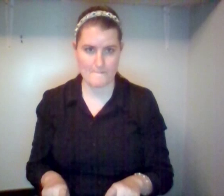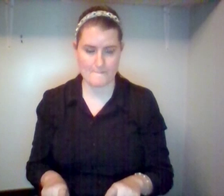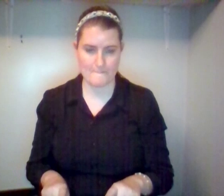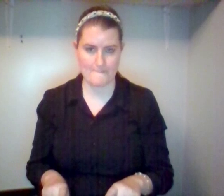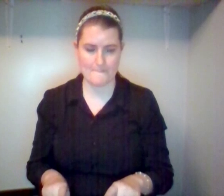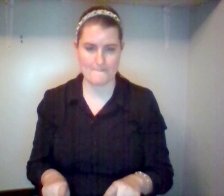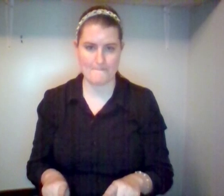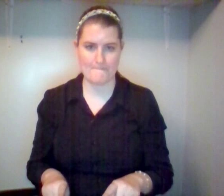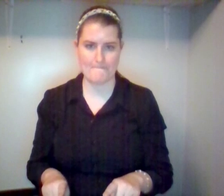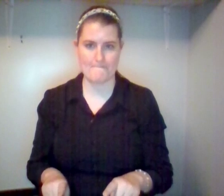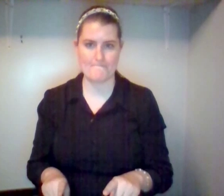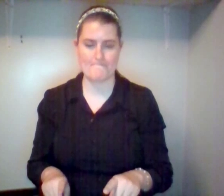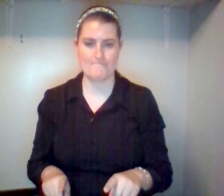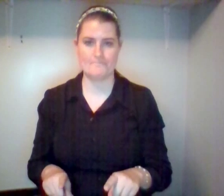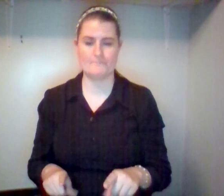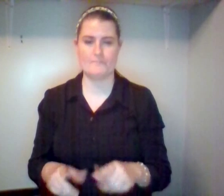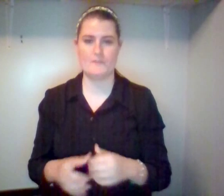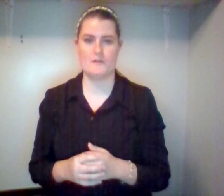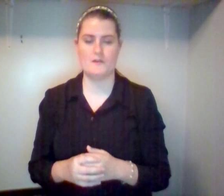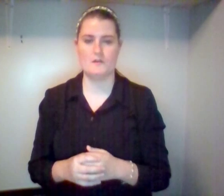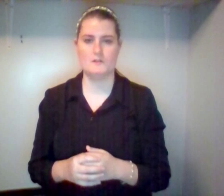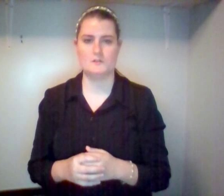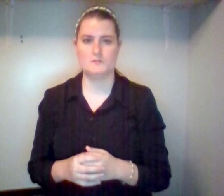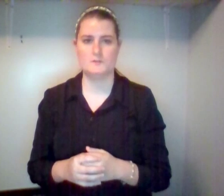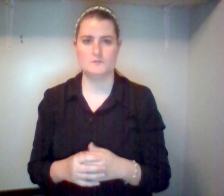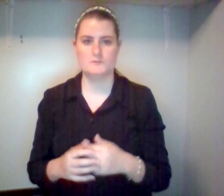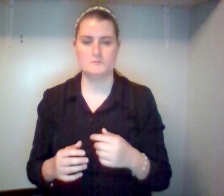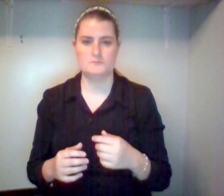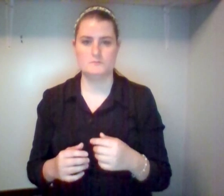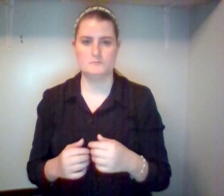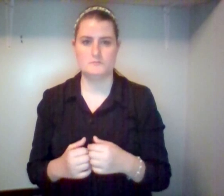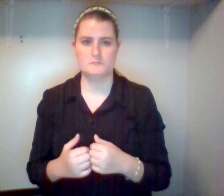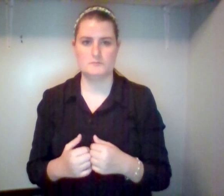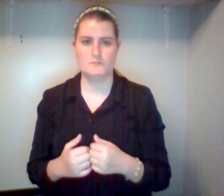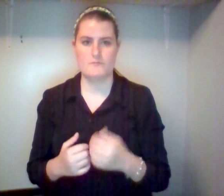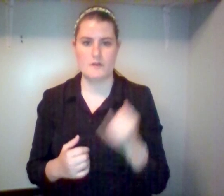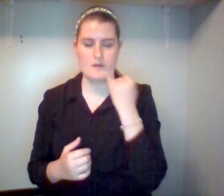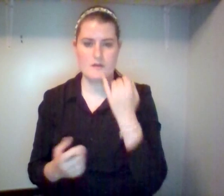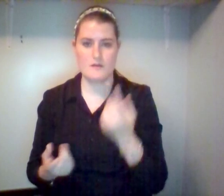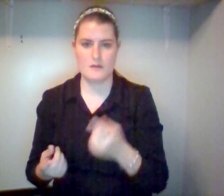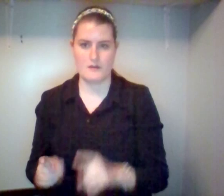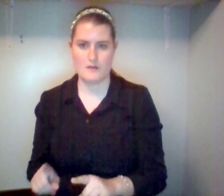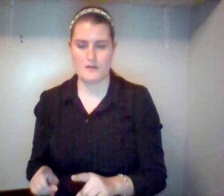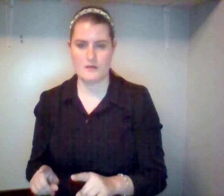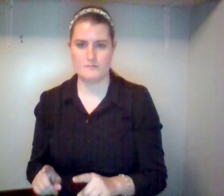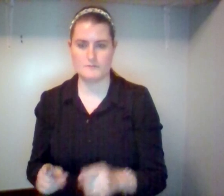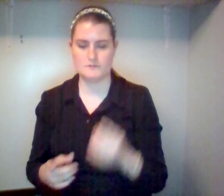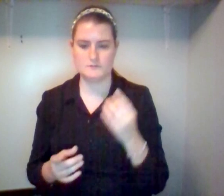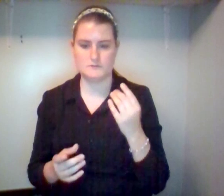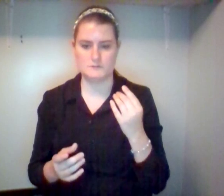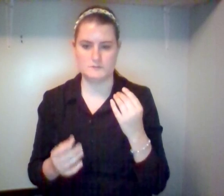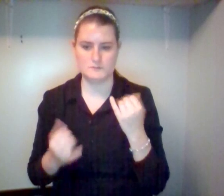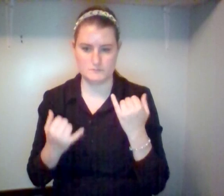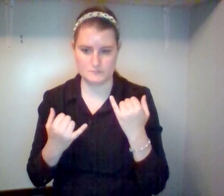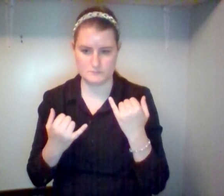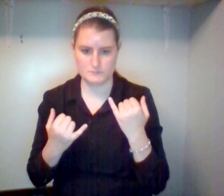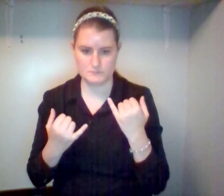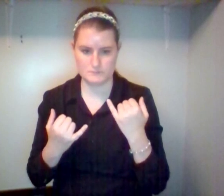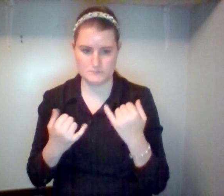coolness of your reflective moments, study it out and make sure you saw what you really saw. Thank you, Pastor John, and thank you for listening to this